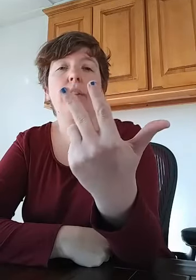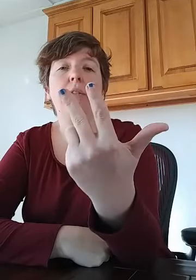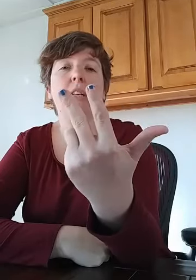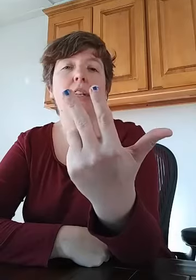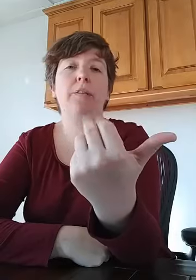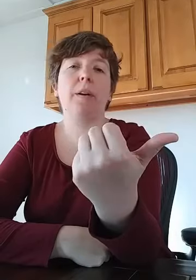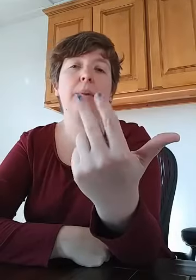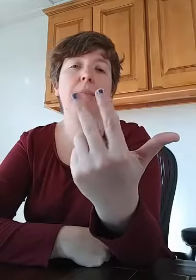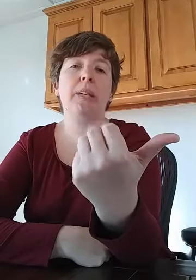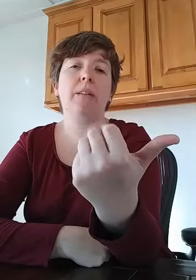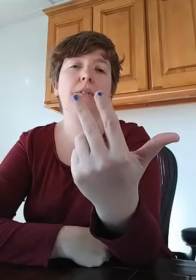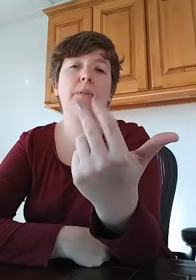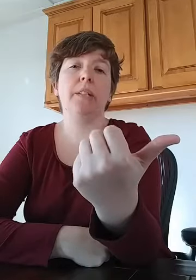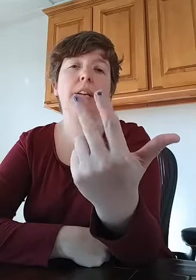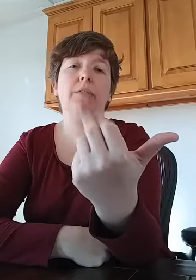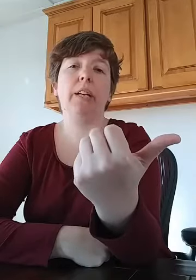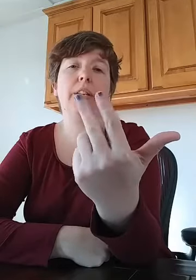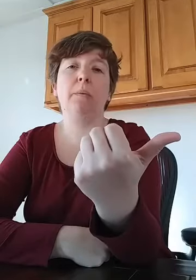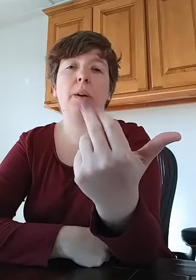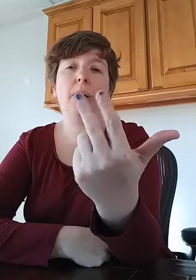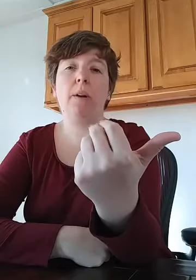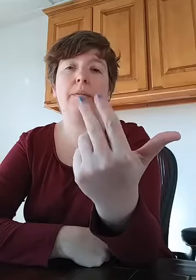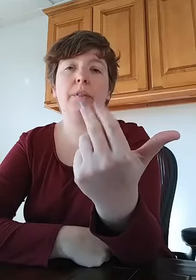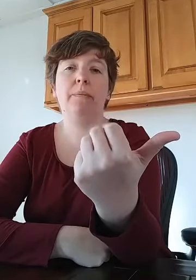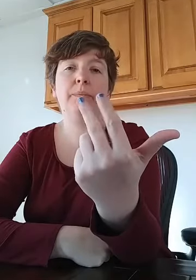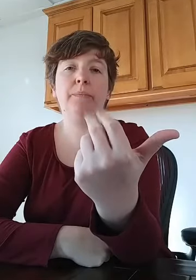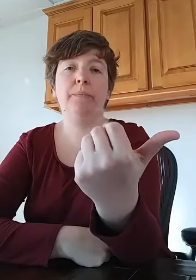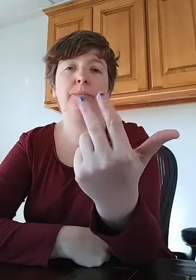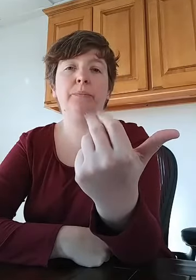13, your thumb comes out, so instead of flicking, you're kind of waving.